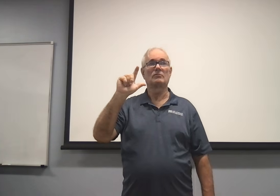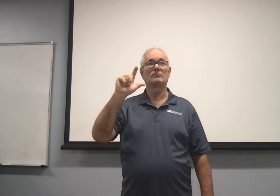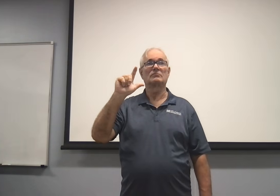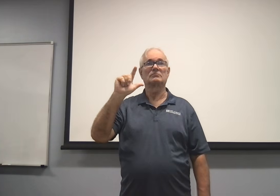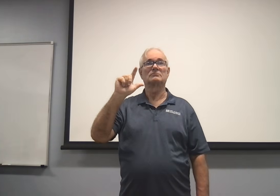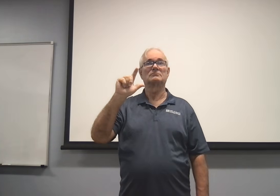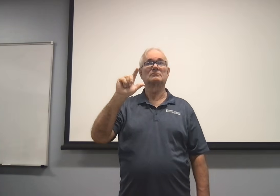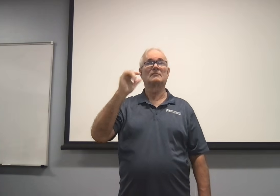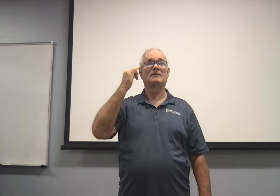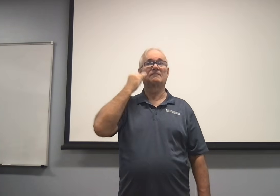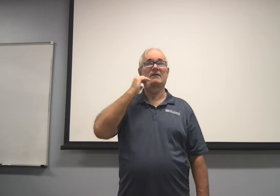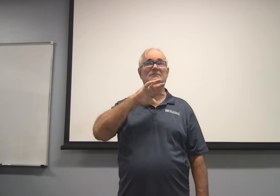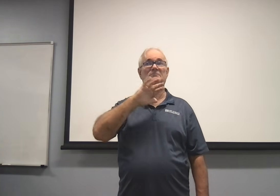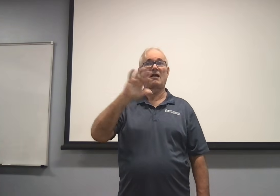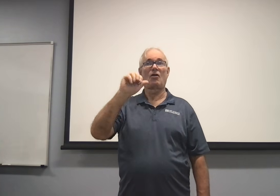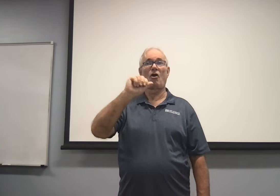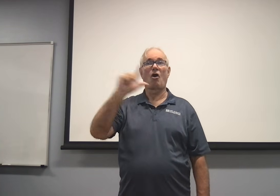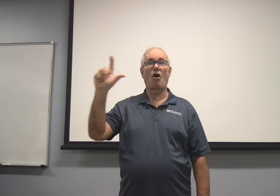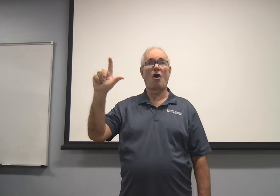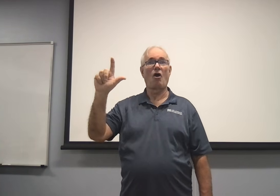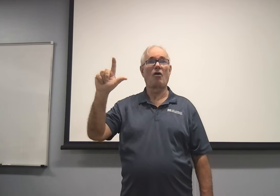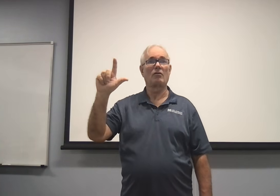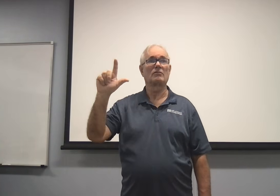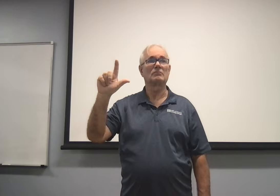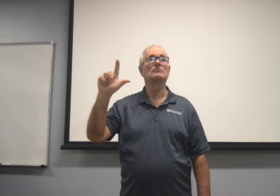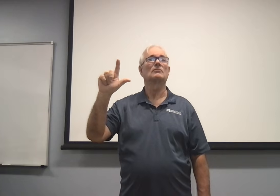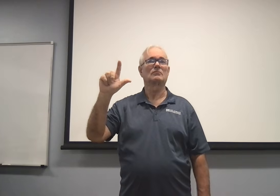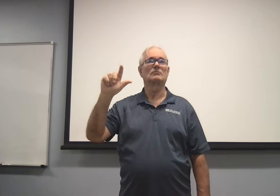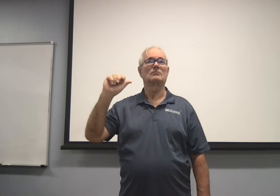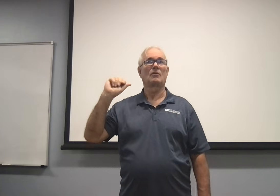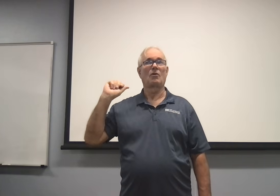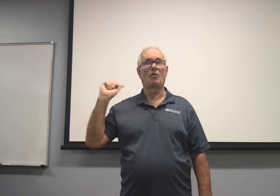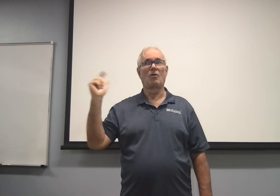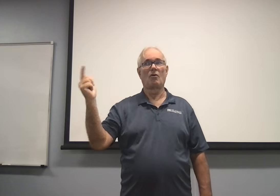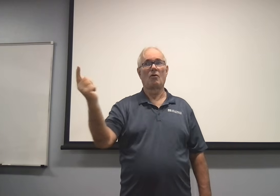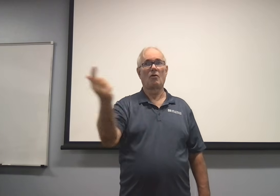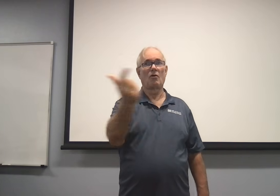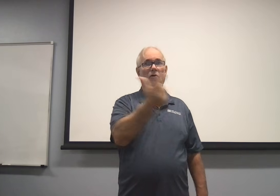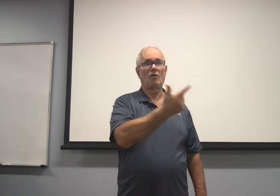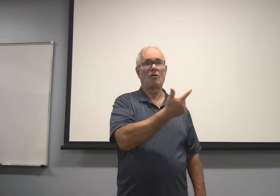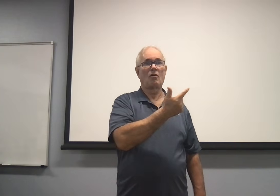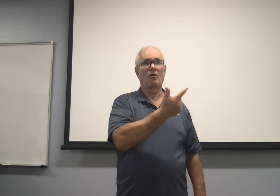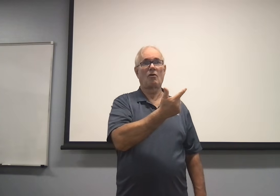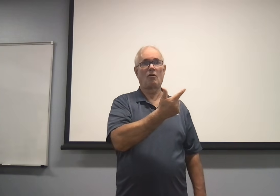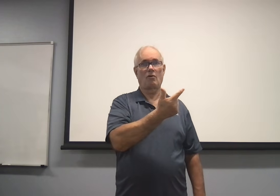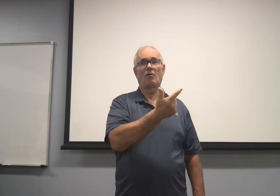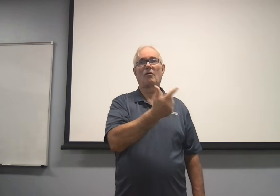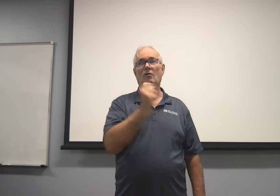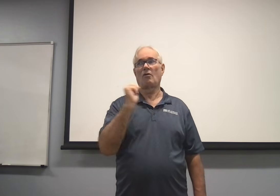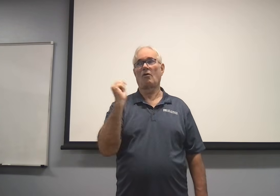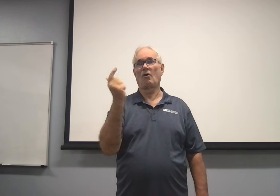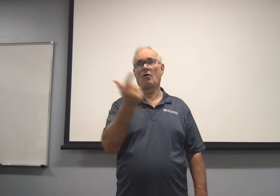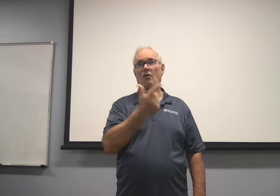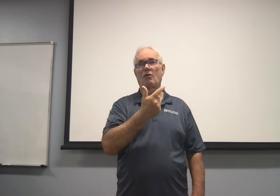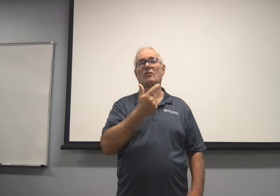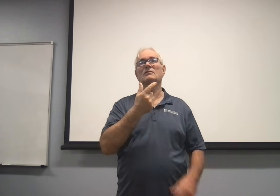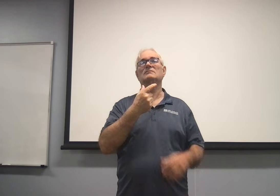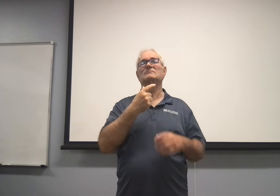All, A-L-L. If I spell all, talking about like all of you guys, all of